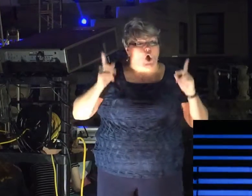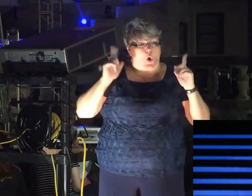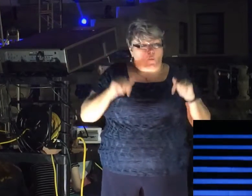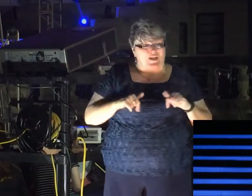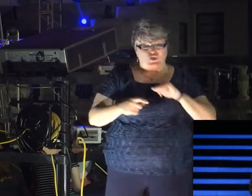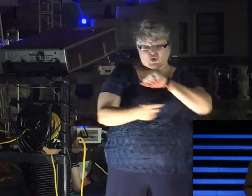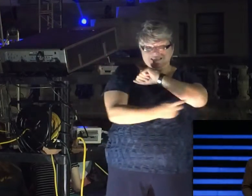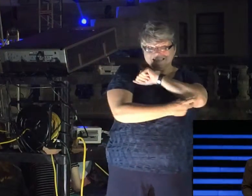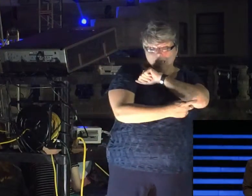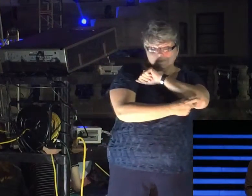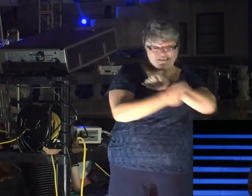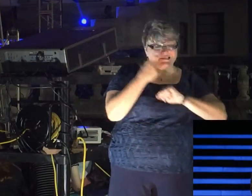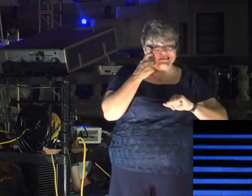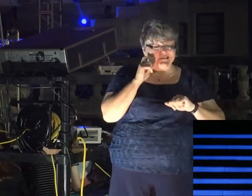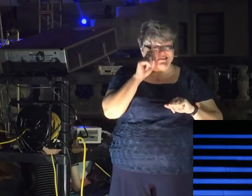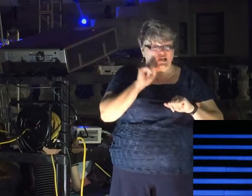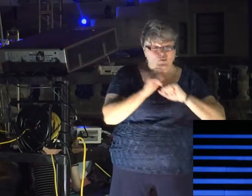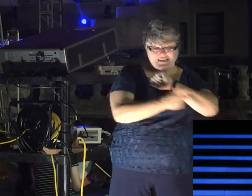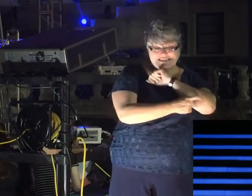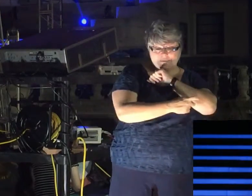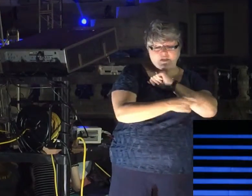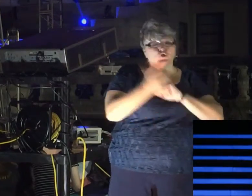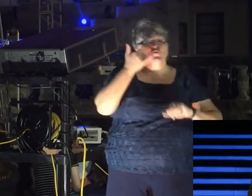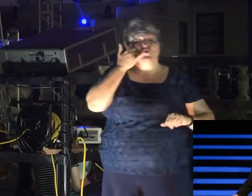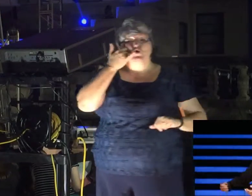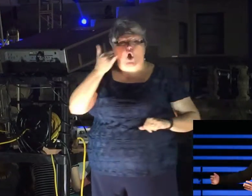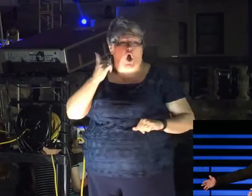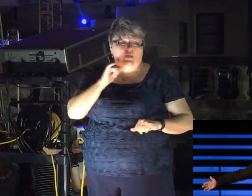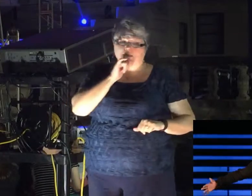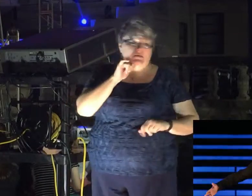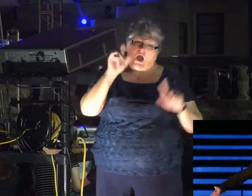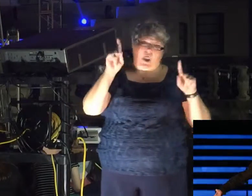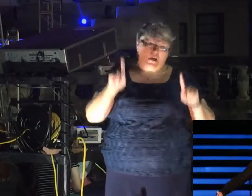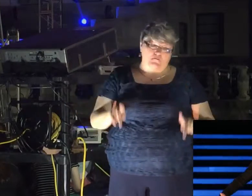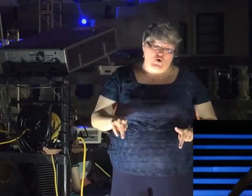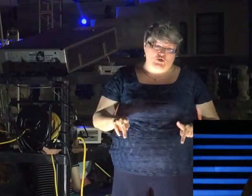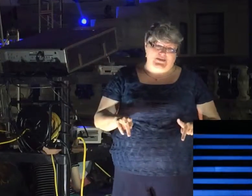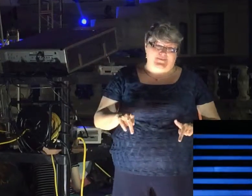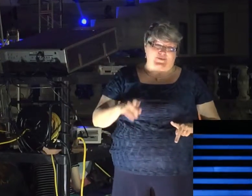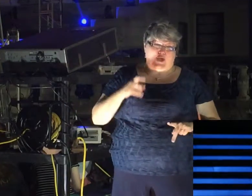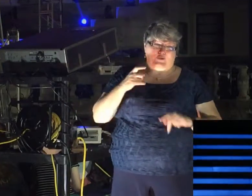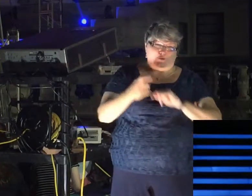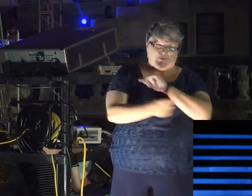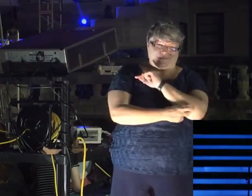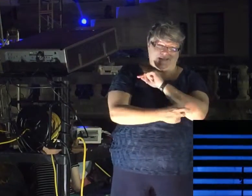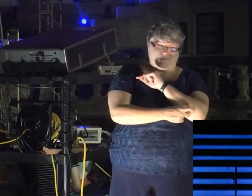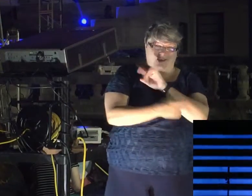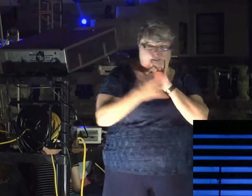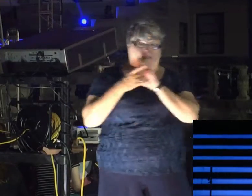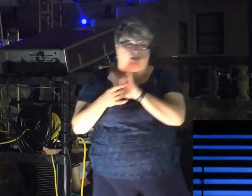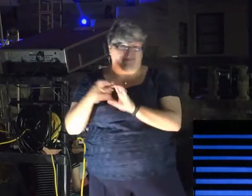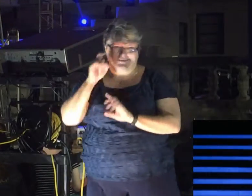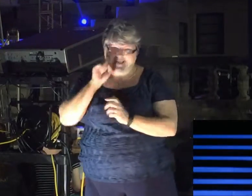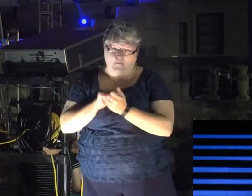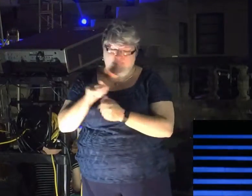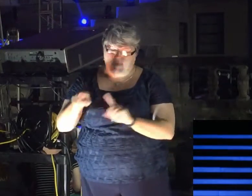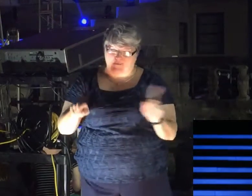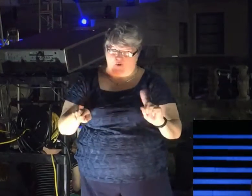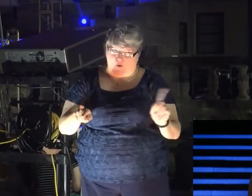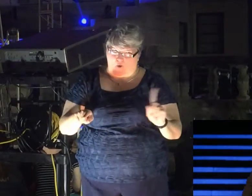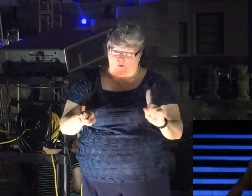That means when you're tempted sexually, you make a phone call, and not to someone you're tempted sexually